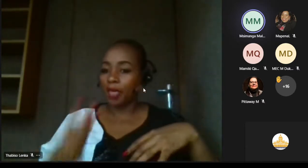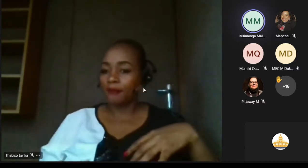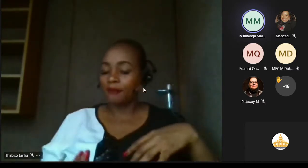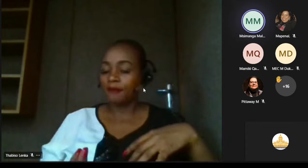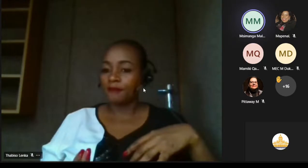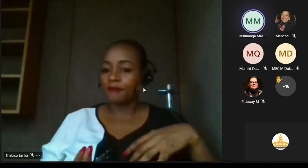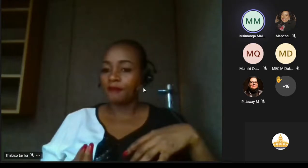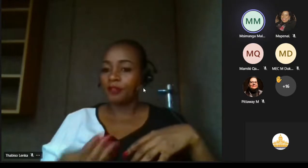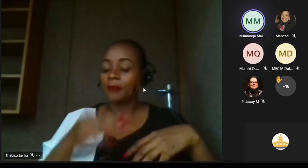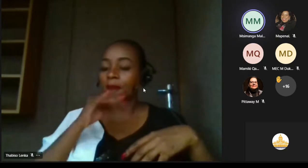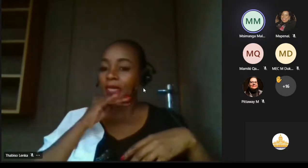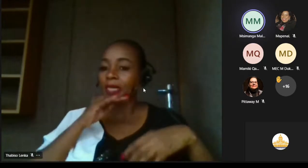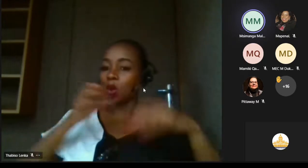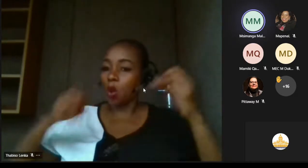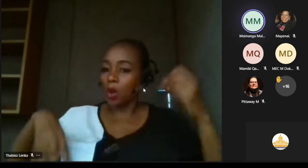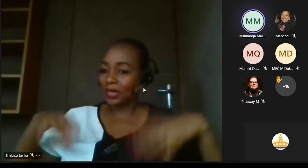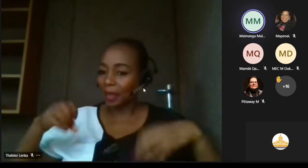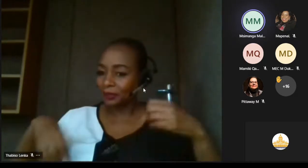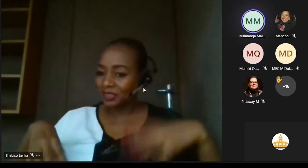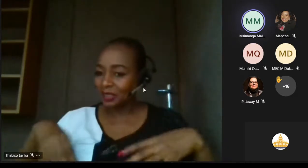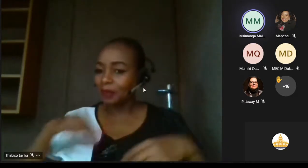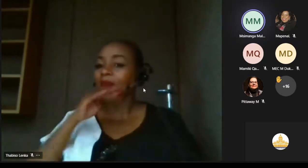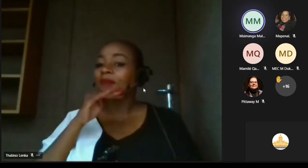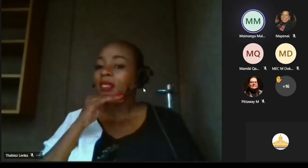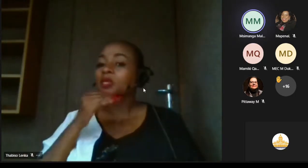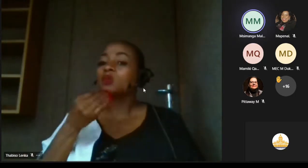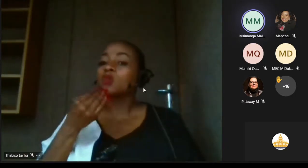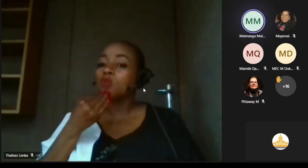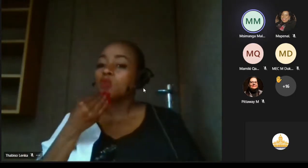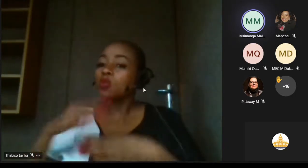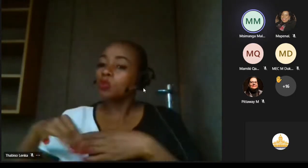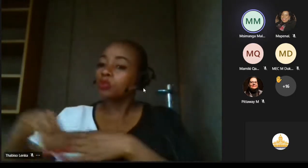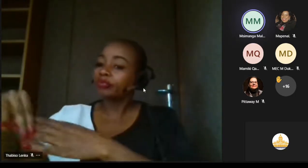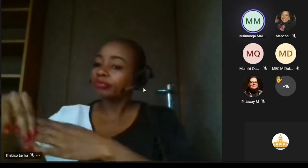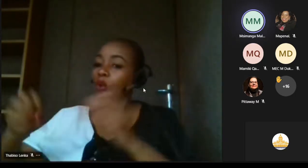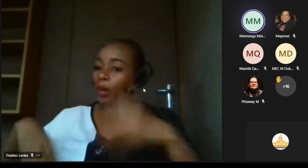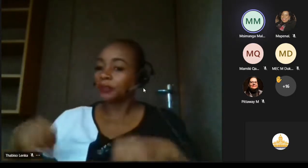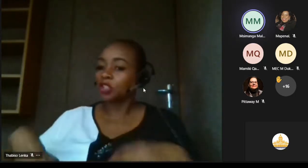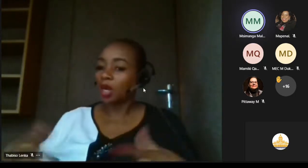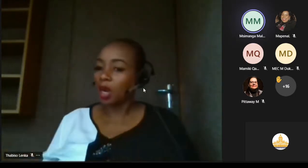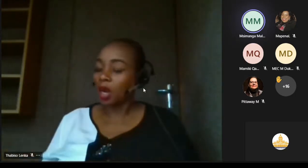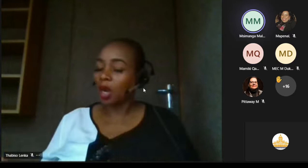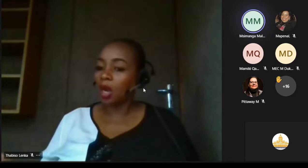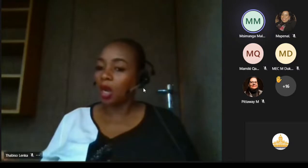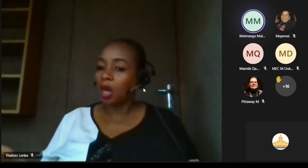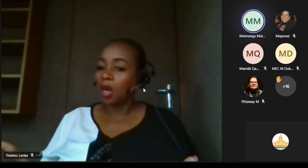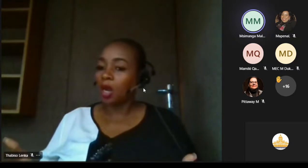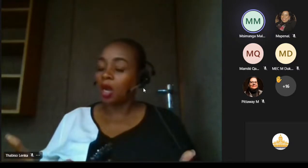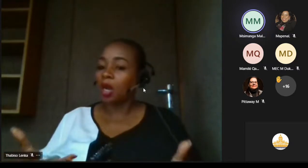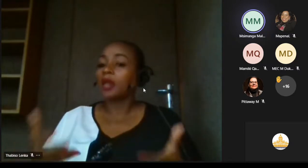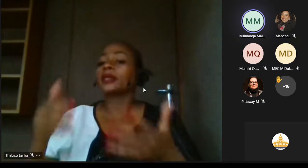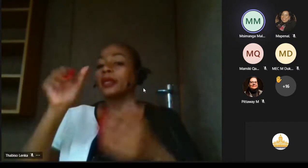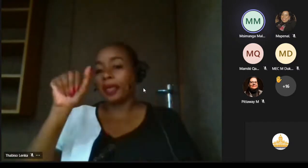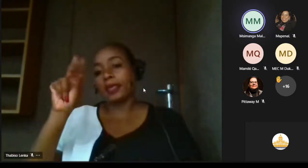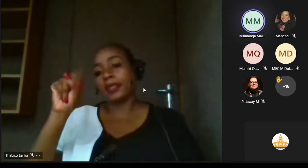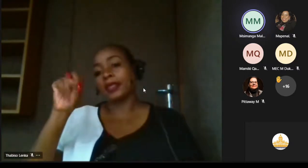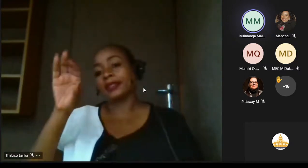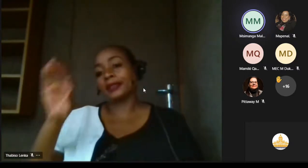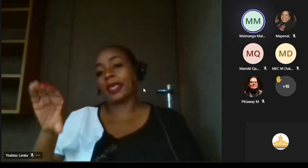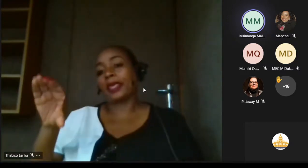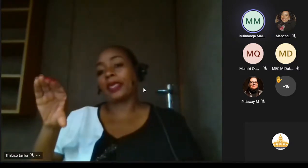Bothata bo boteng bo corruption ke bo mamba bo eteletseng pele ke puso eteletseng pele ke